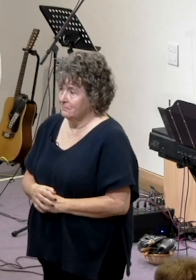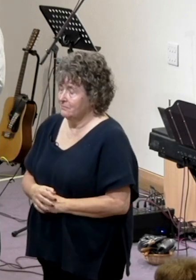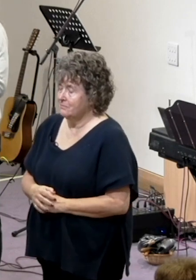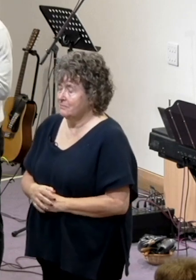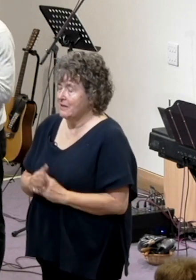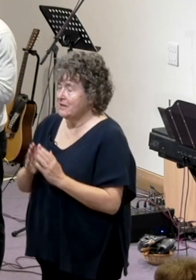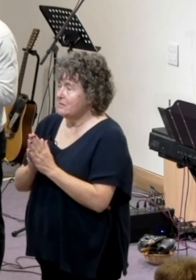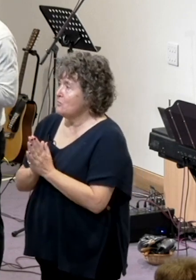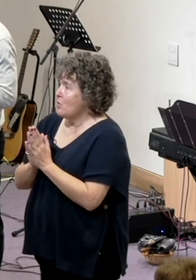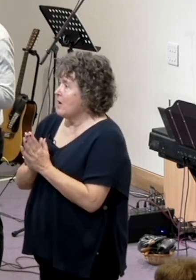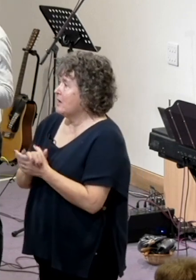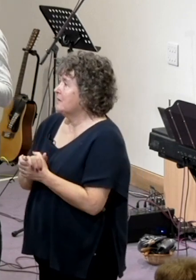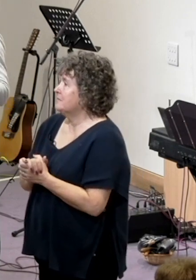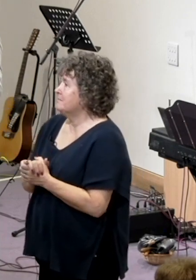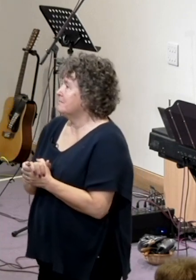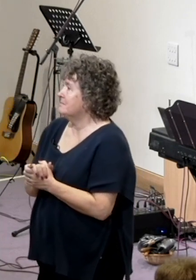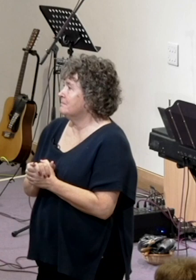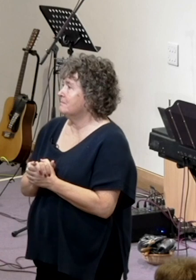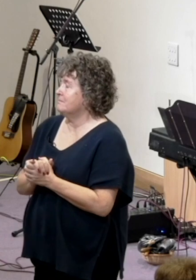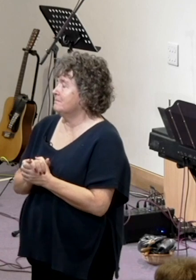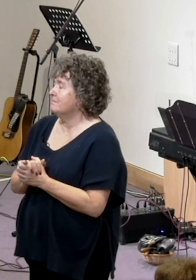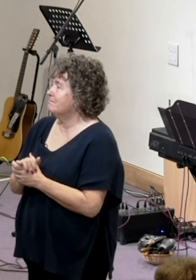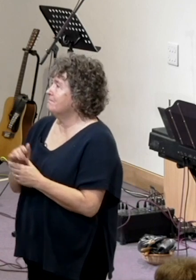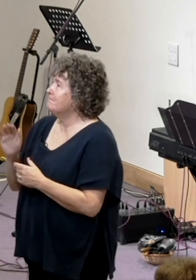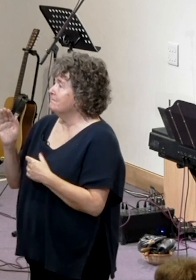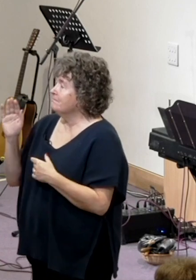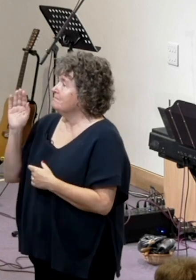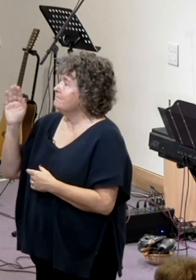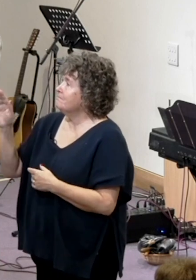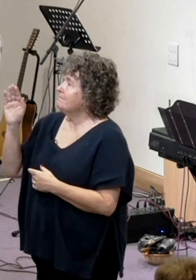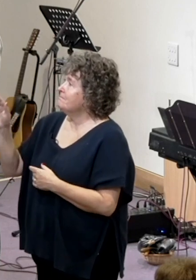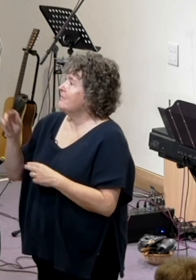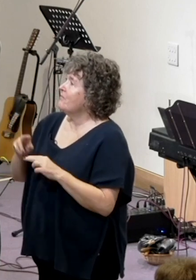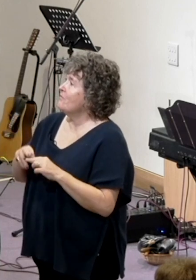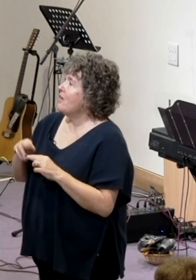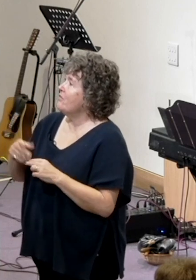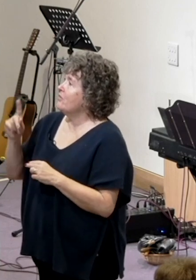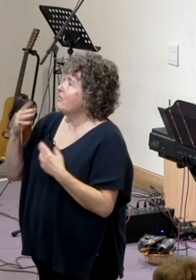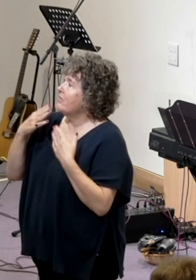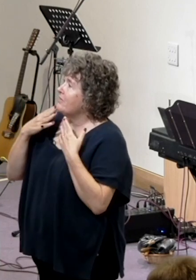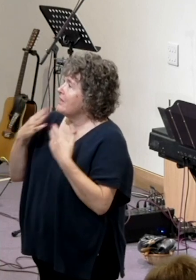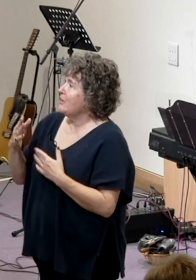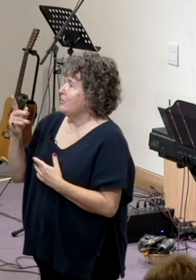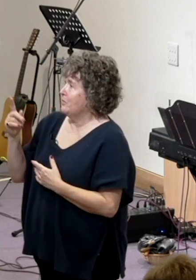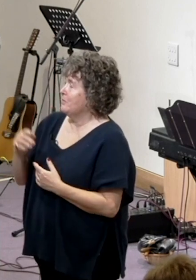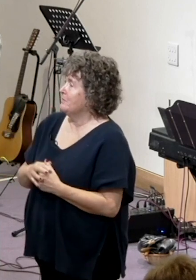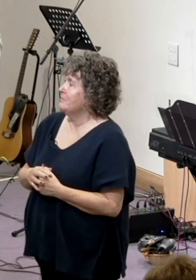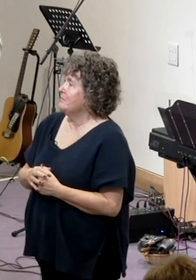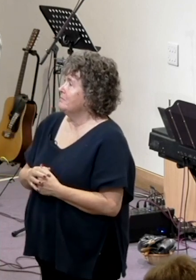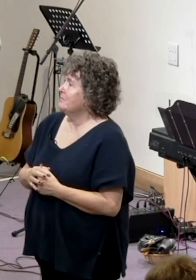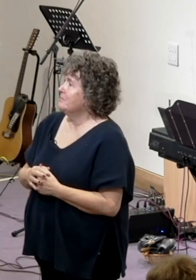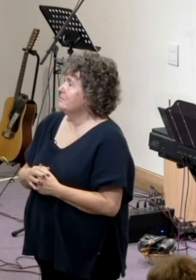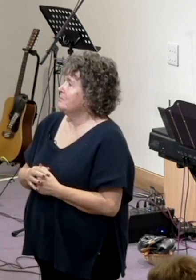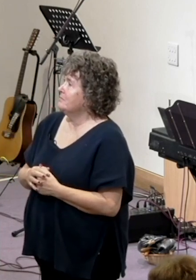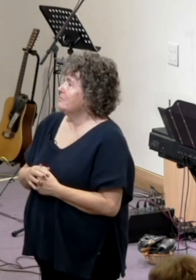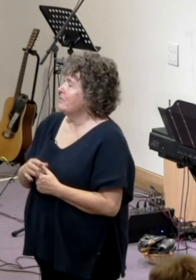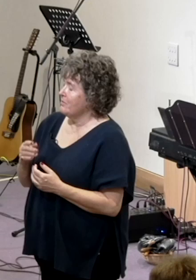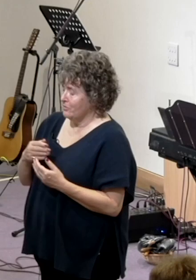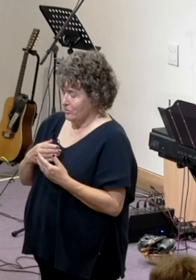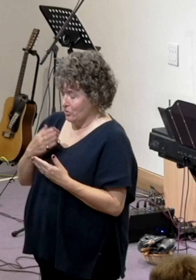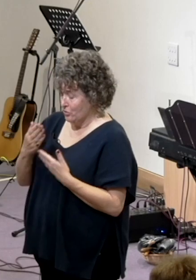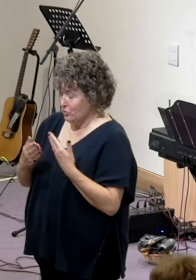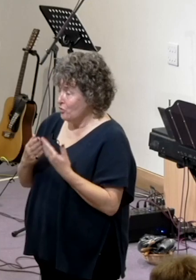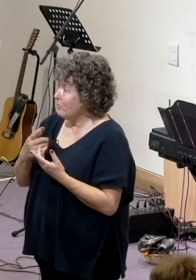Let's just pray quickly and then we'll think about those words. So, Father God, we thank you for the very